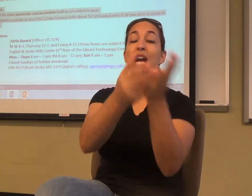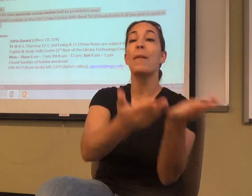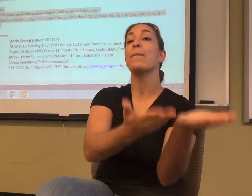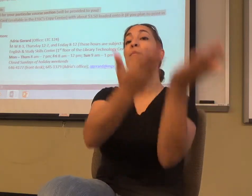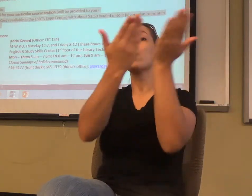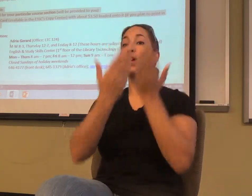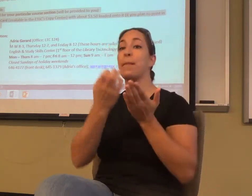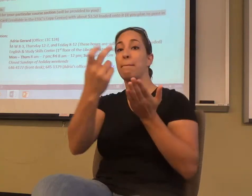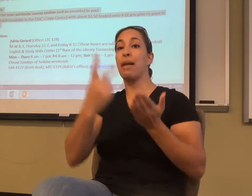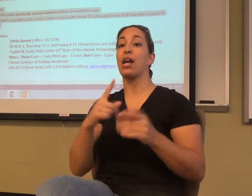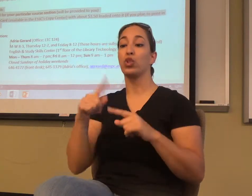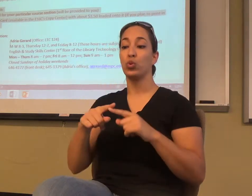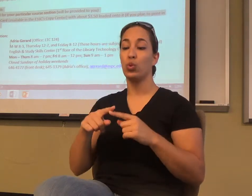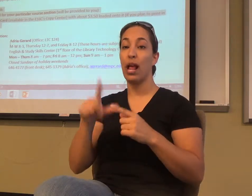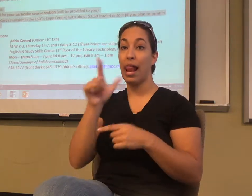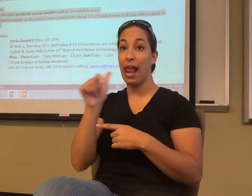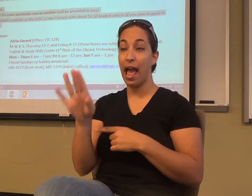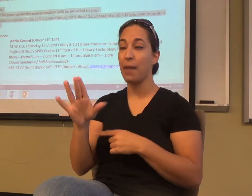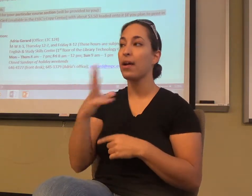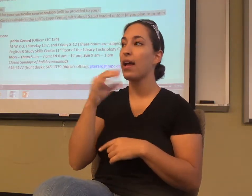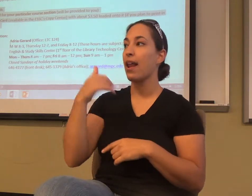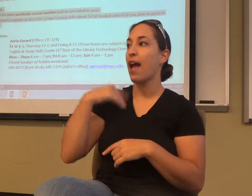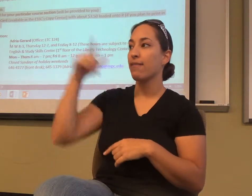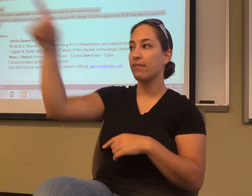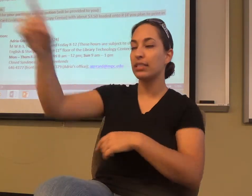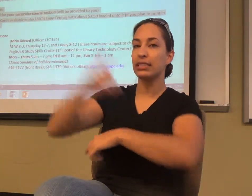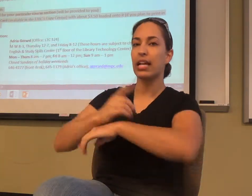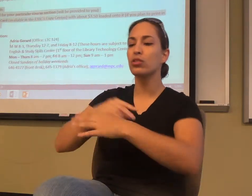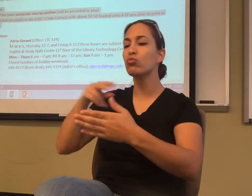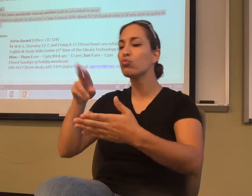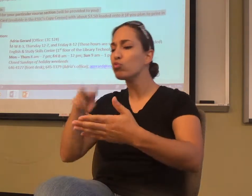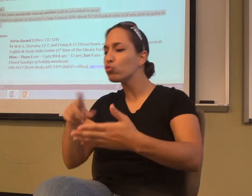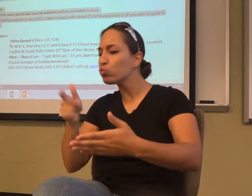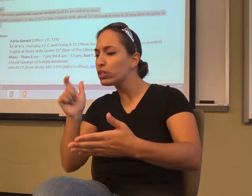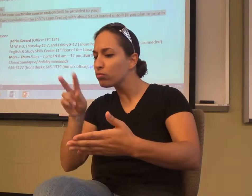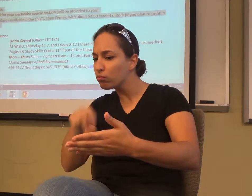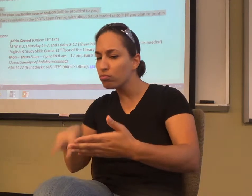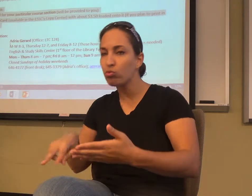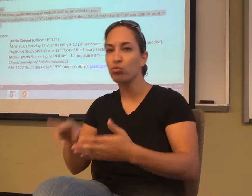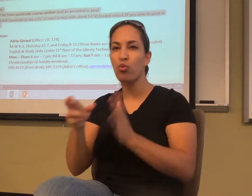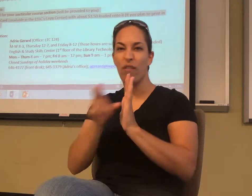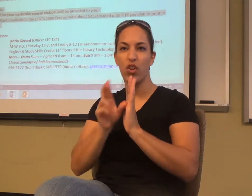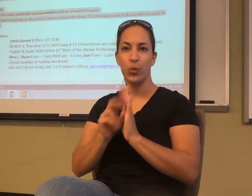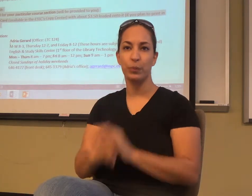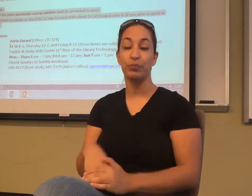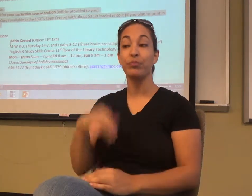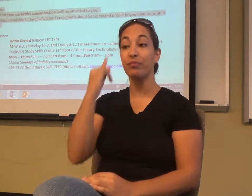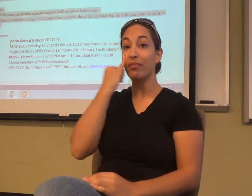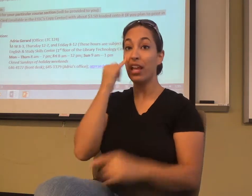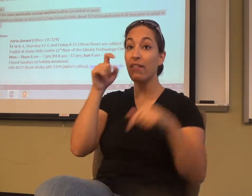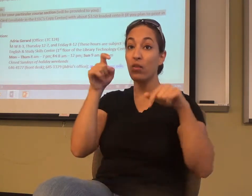get them reviewed by the folks at the desk. Okay? If you do have to print here, it'll be 15 cents a page.